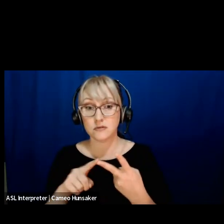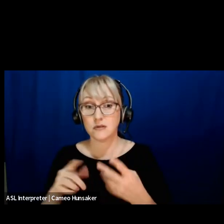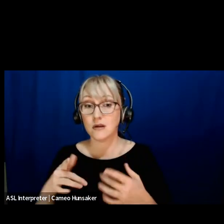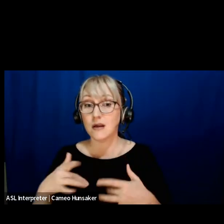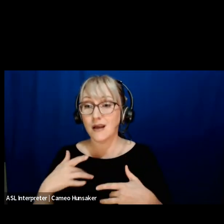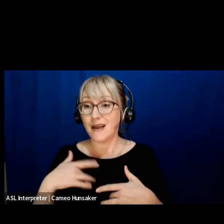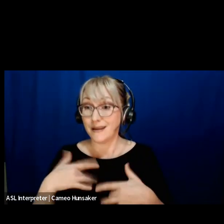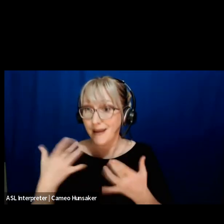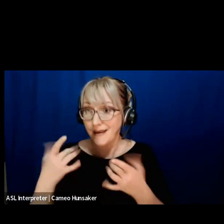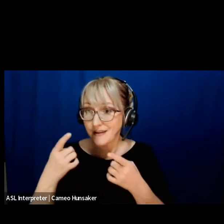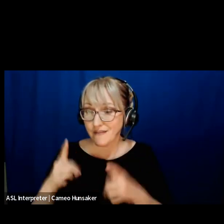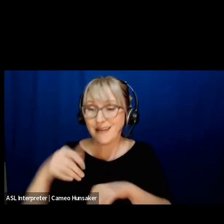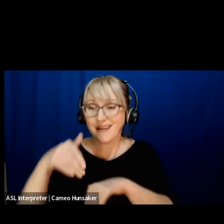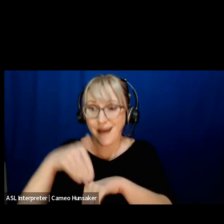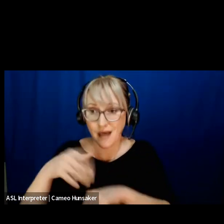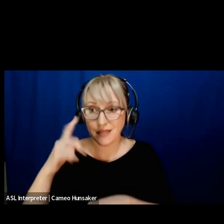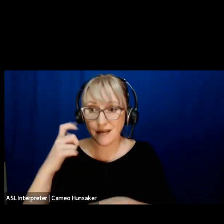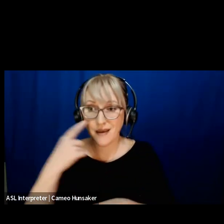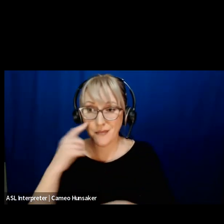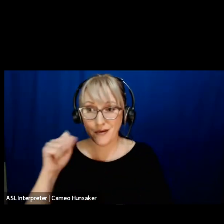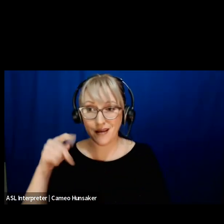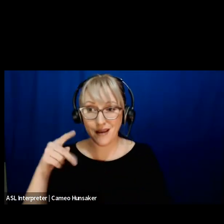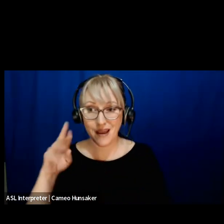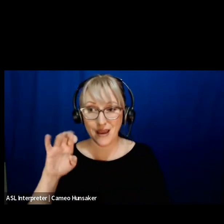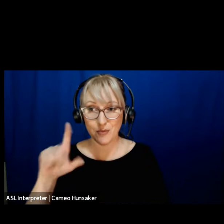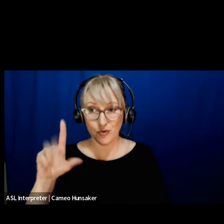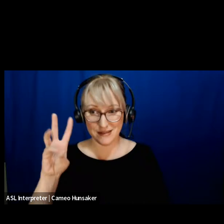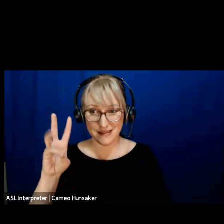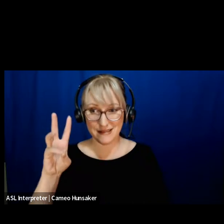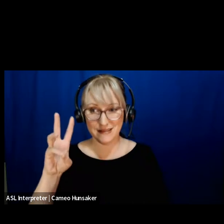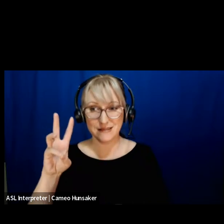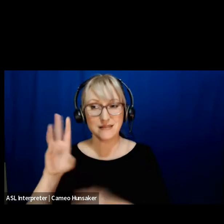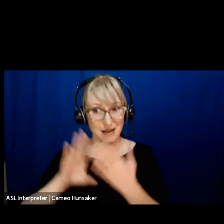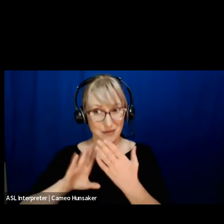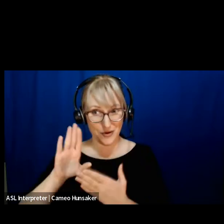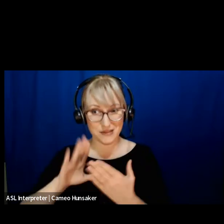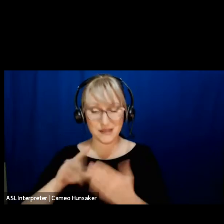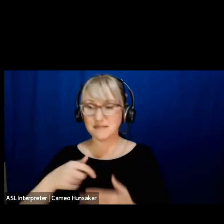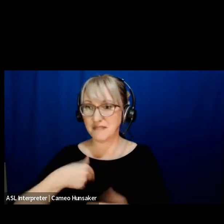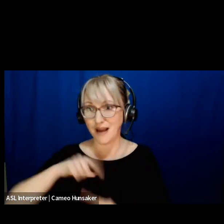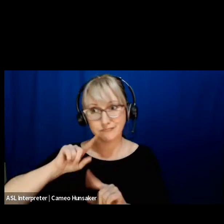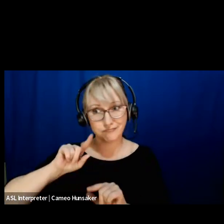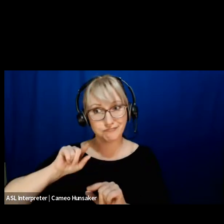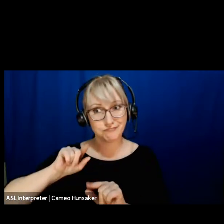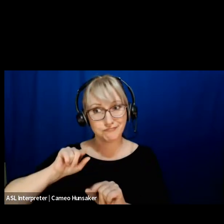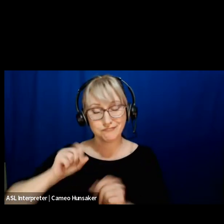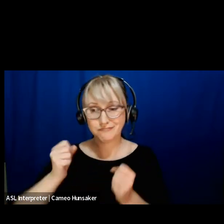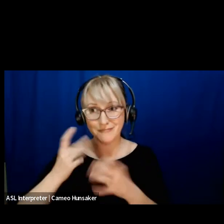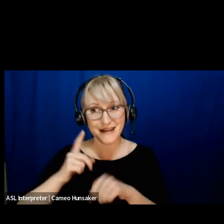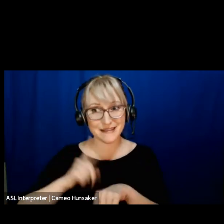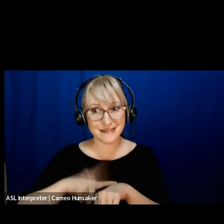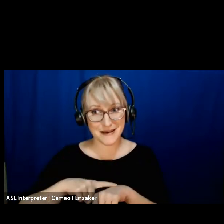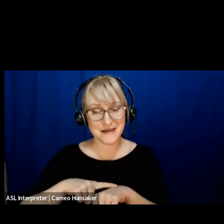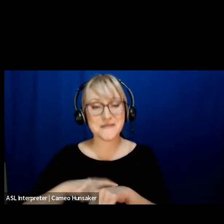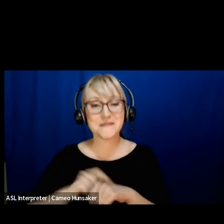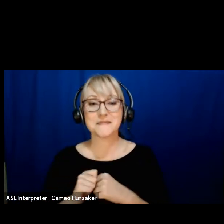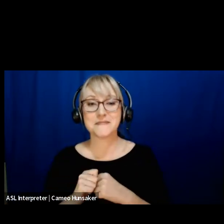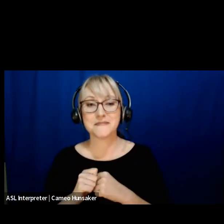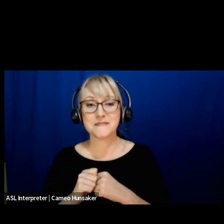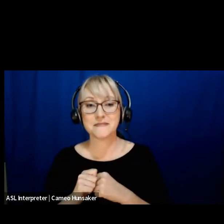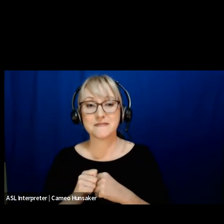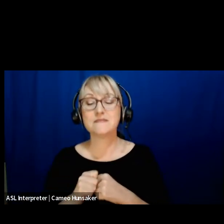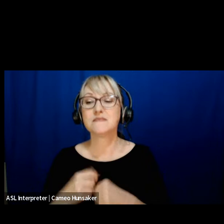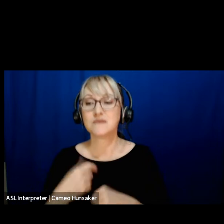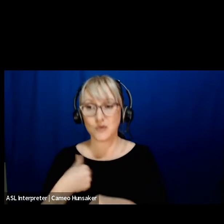the Capitol on April 6th. So that's in person. I've been to that many times. And we will also